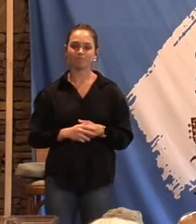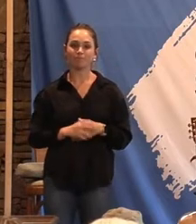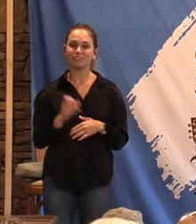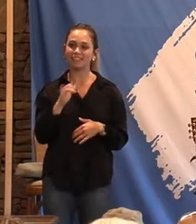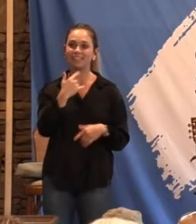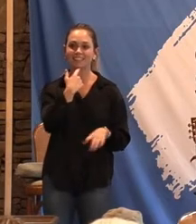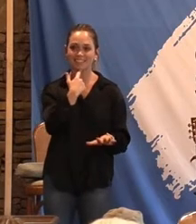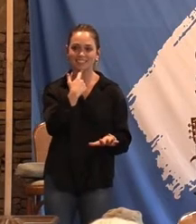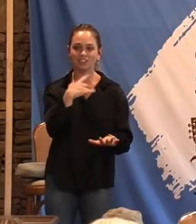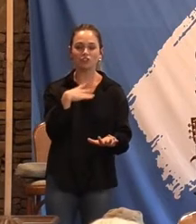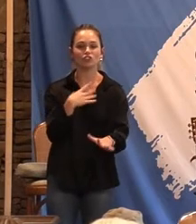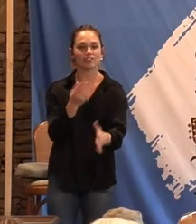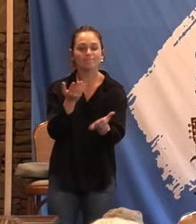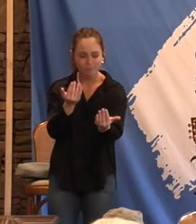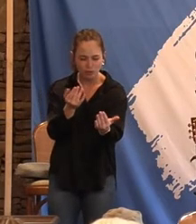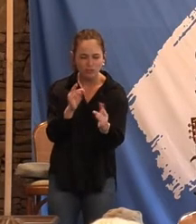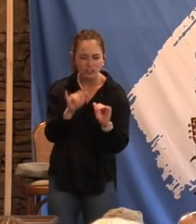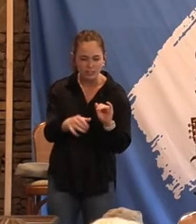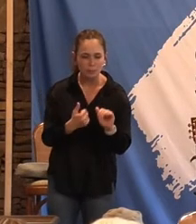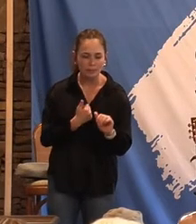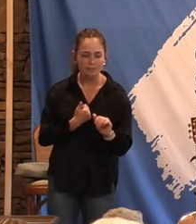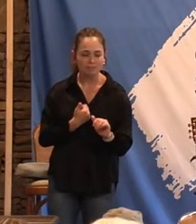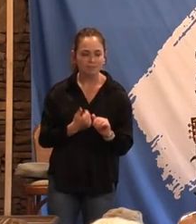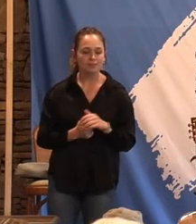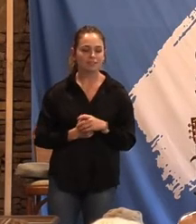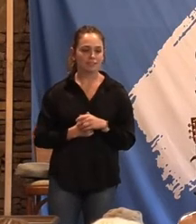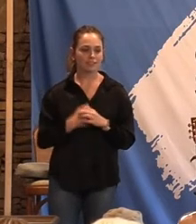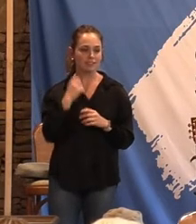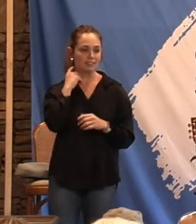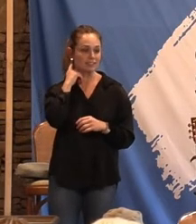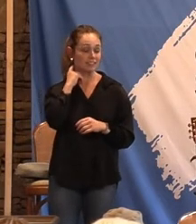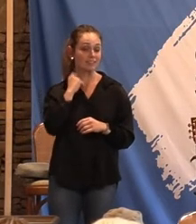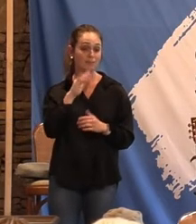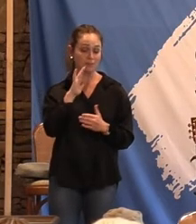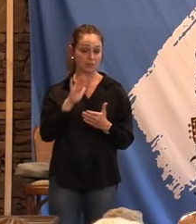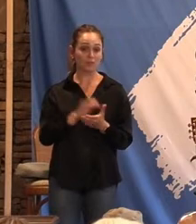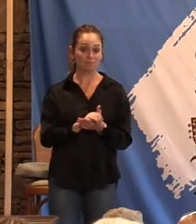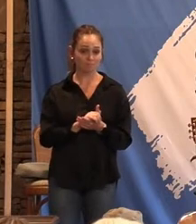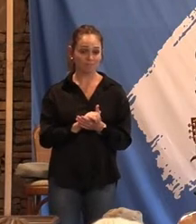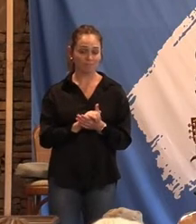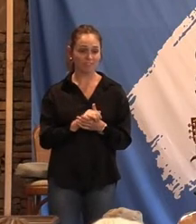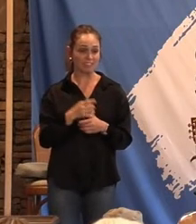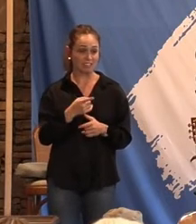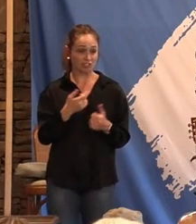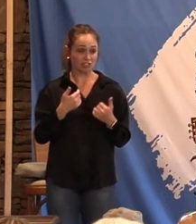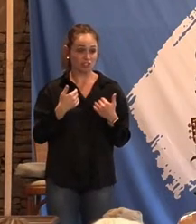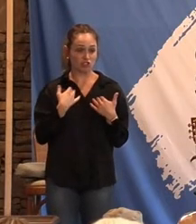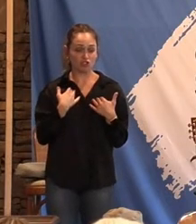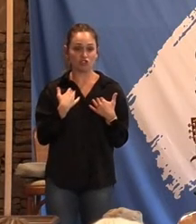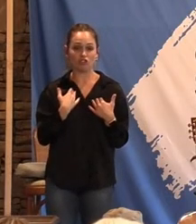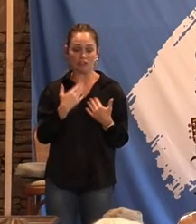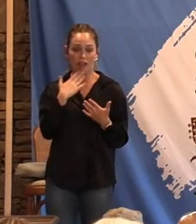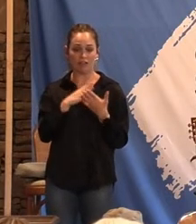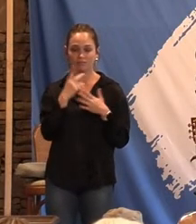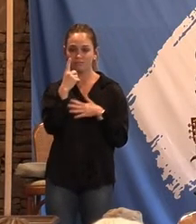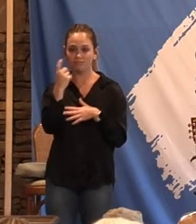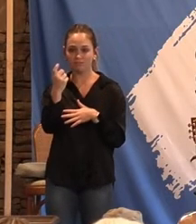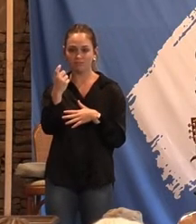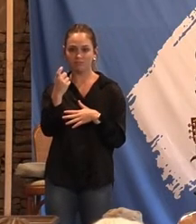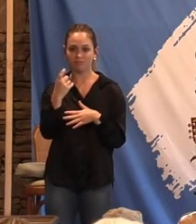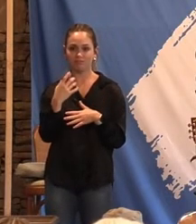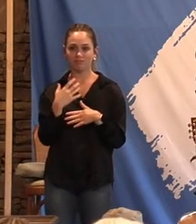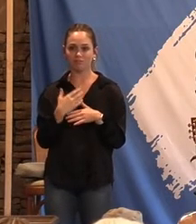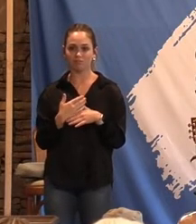Like I said, just stay with me. His wife, she had a nightmare.